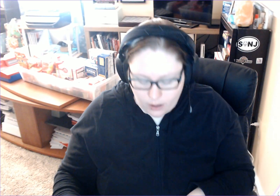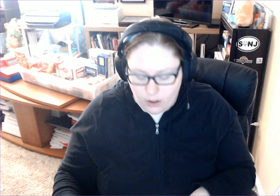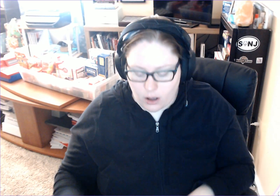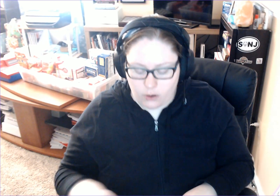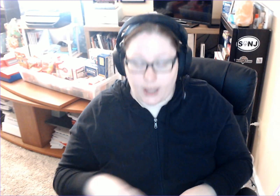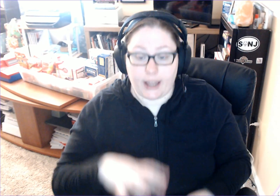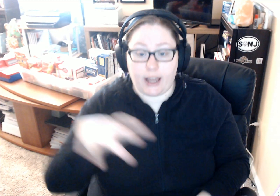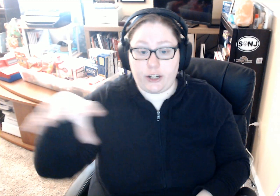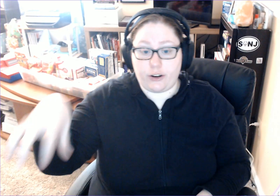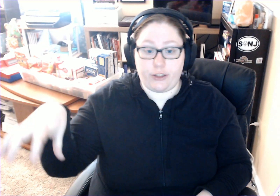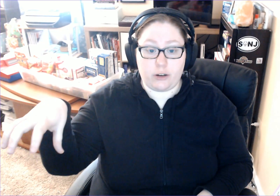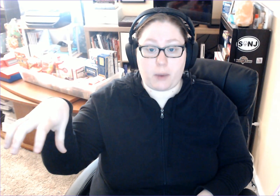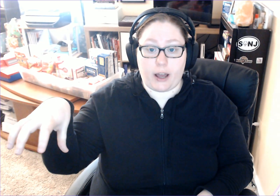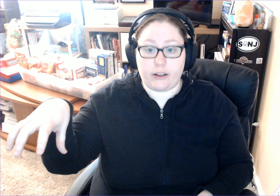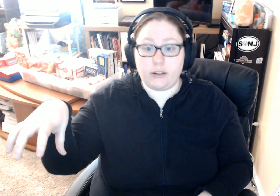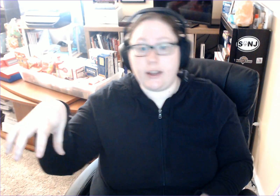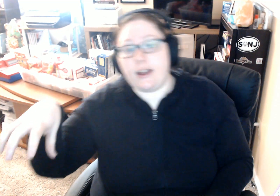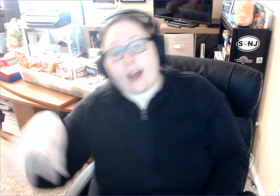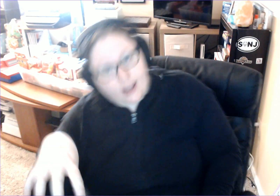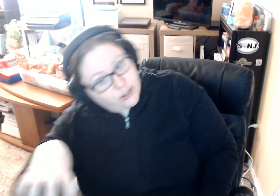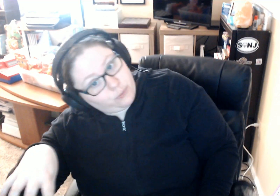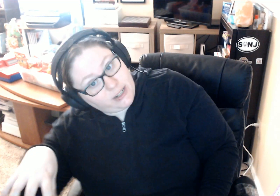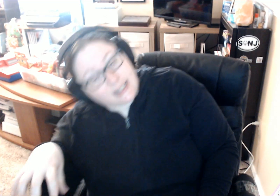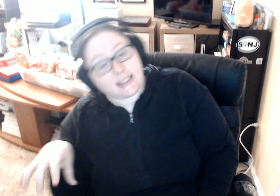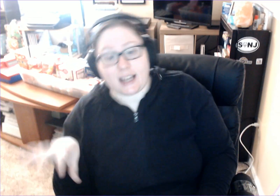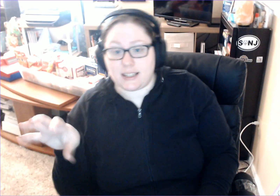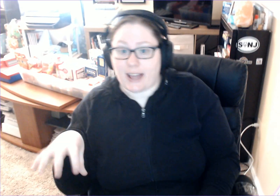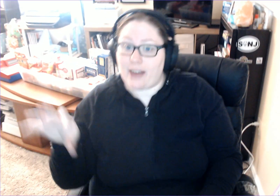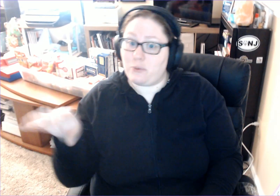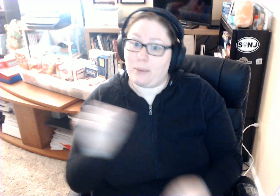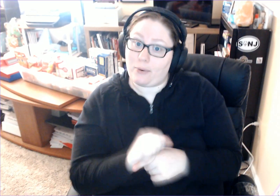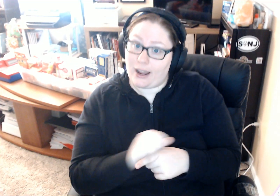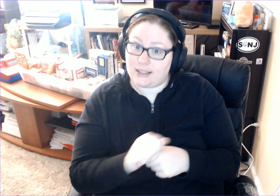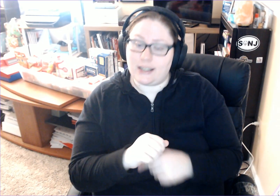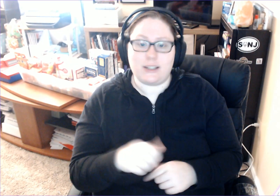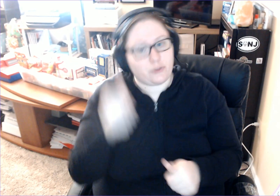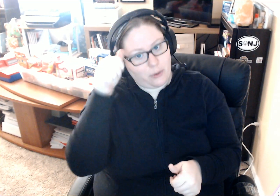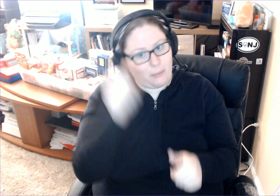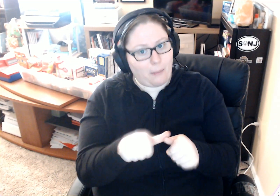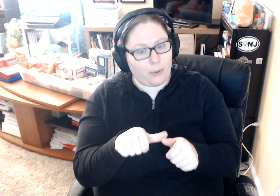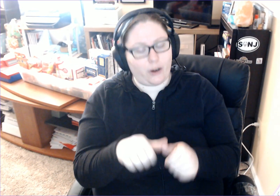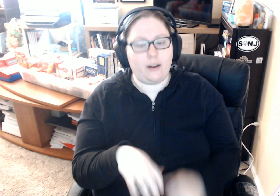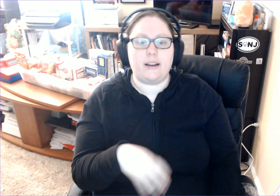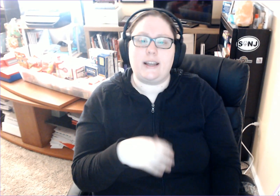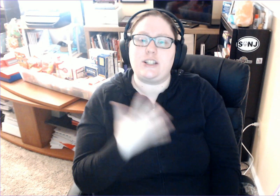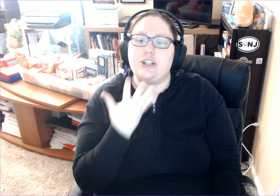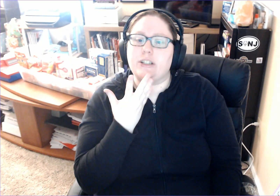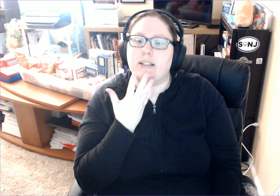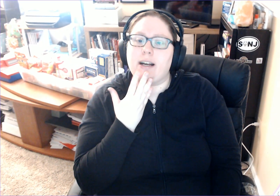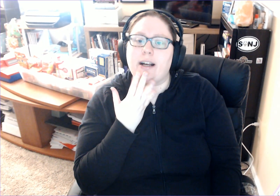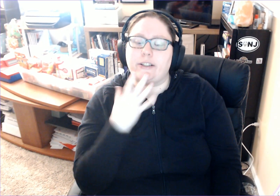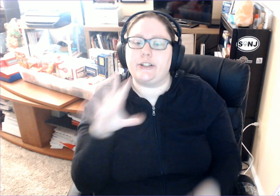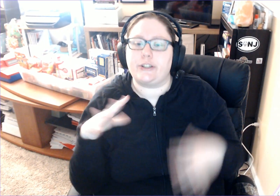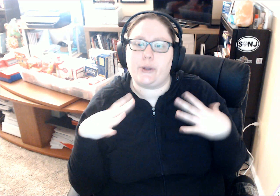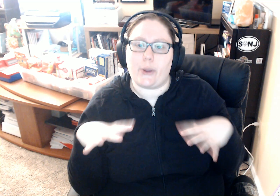Okay, and your third pile, as we discussed and we practiced, remember, is your colored clothes,